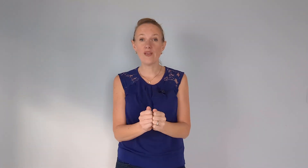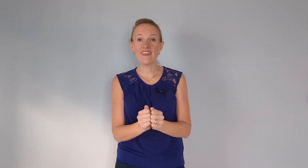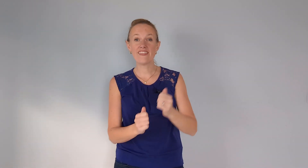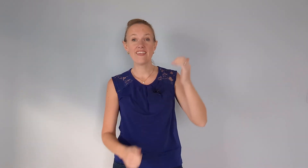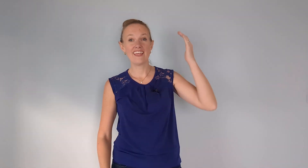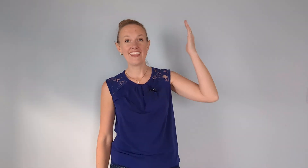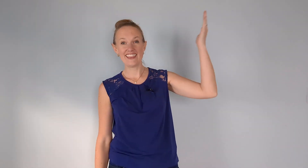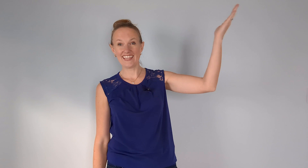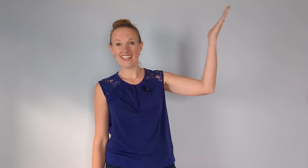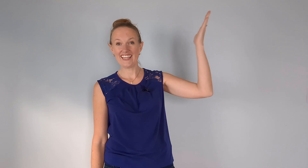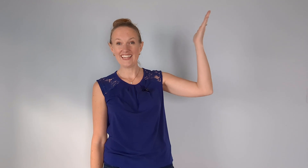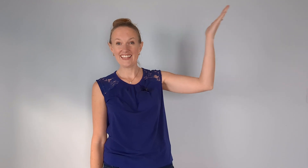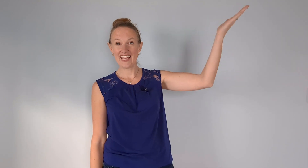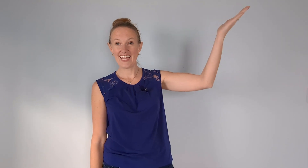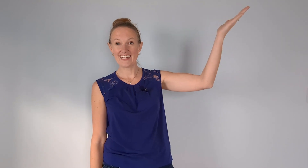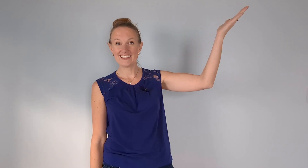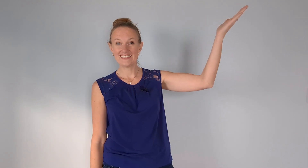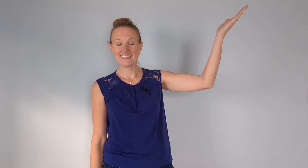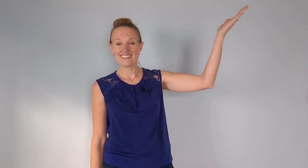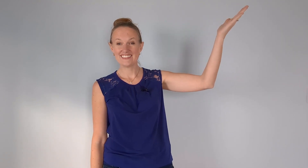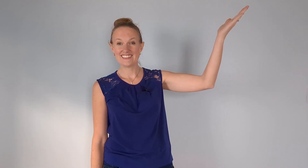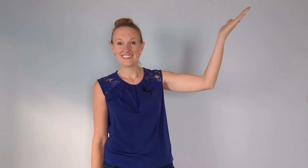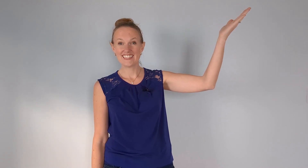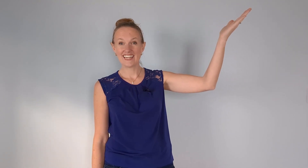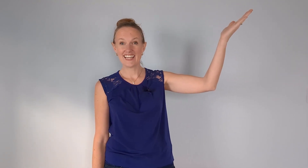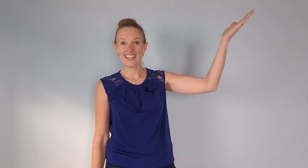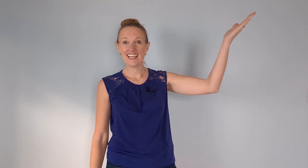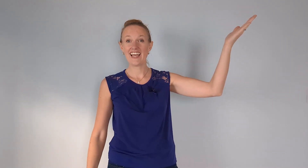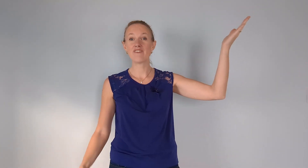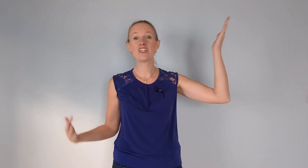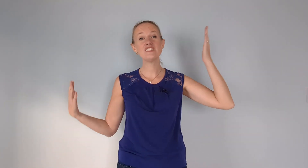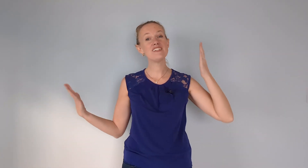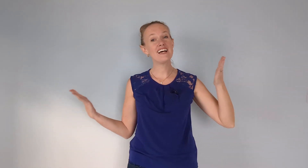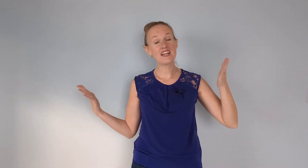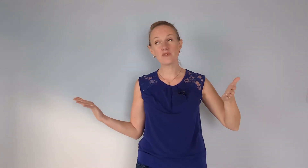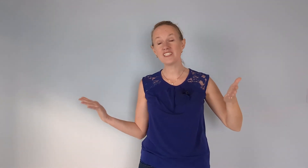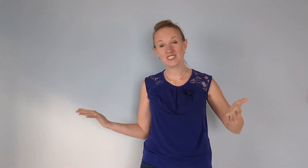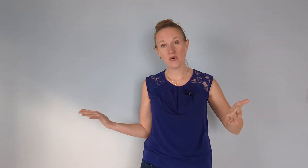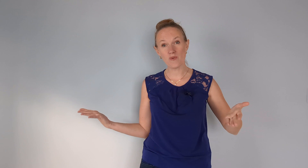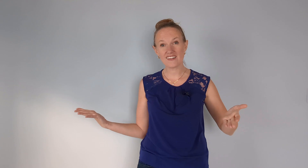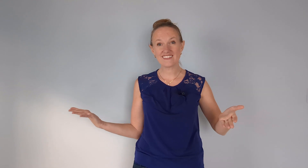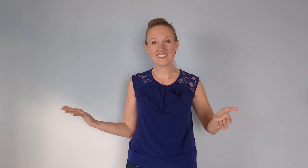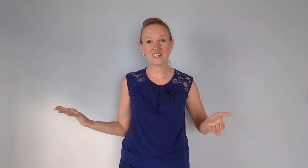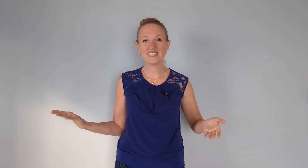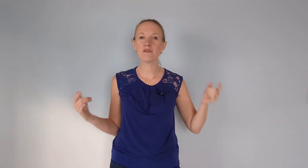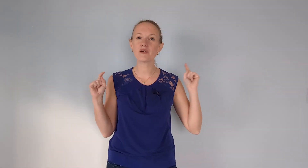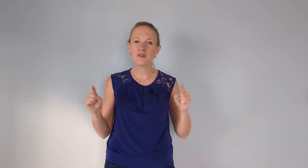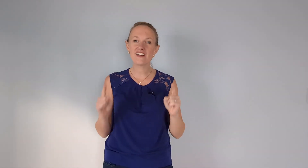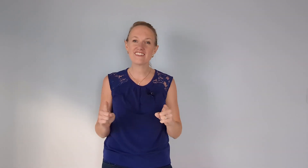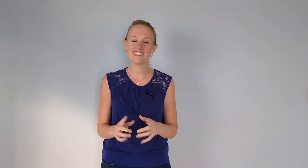with thee there. Okay? And we're going to do it. I normally don't walk through it twice, but we're going to walk through it